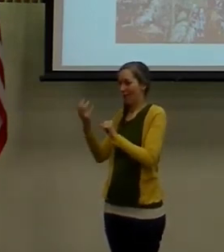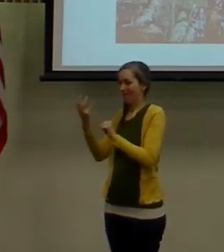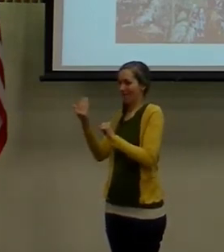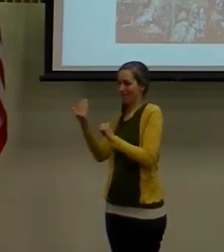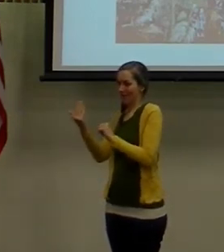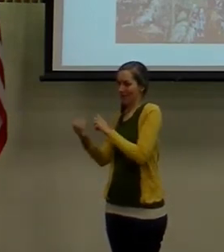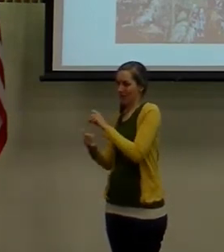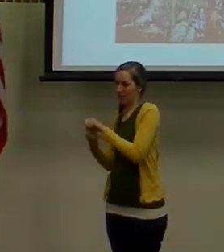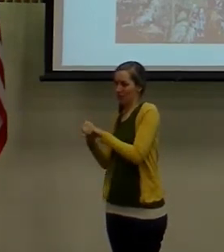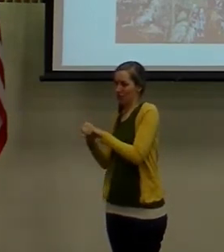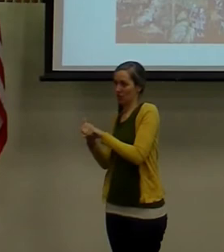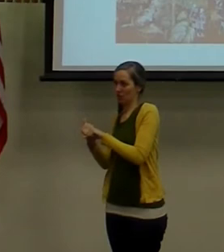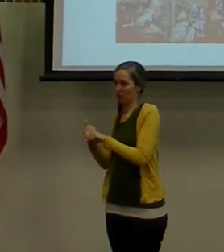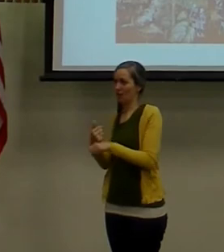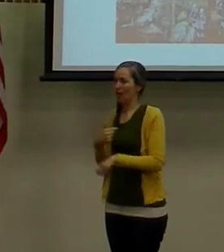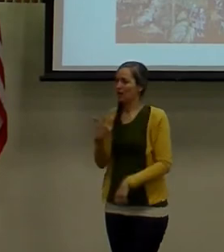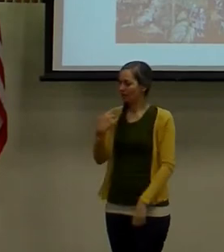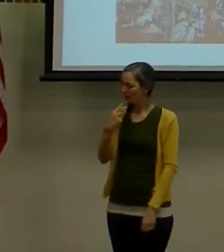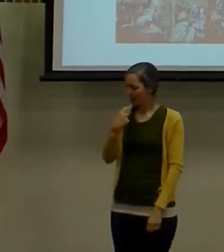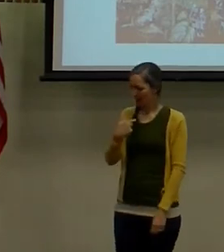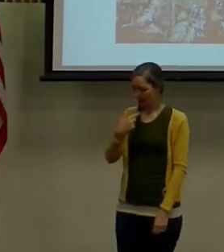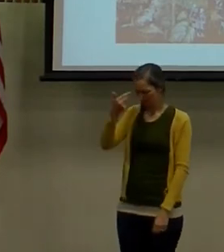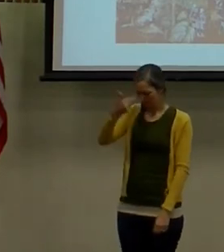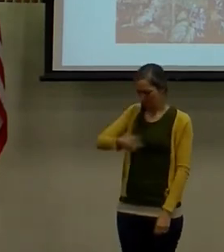am 100% Thai.